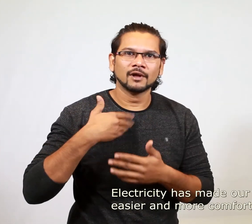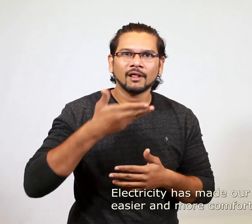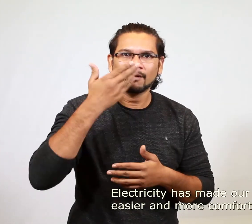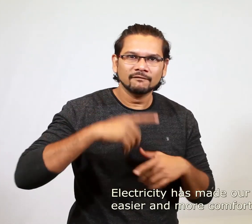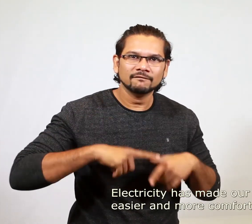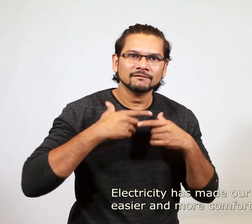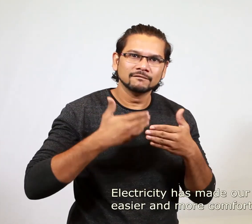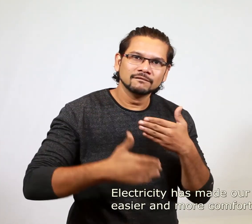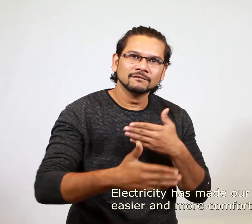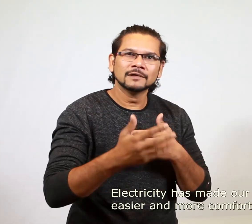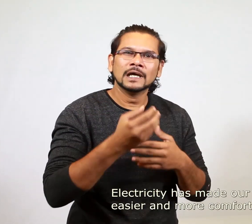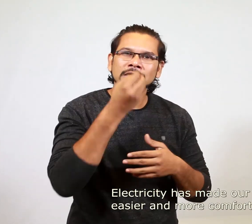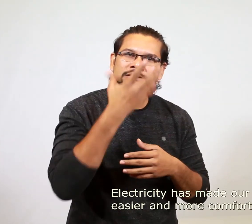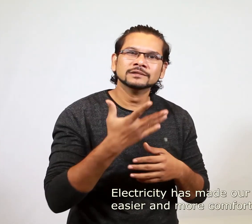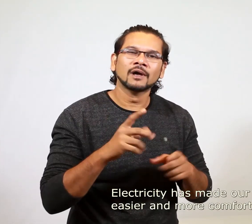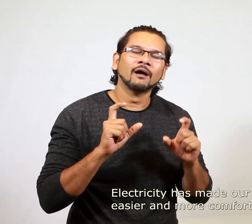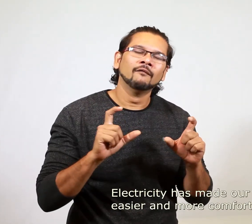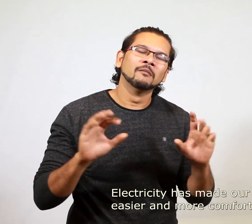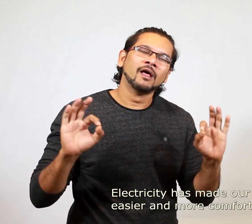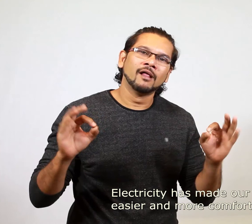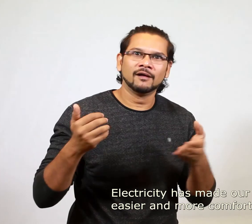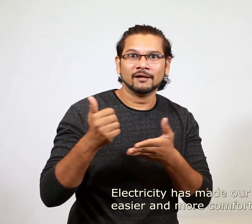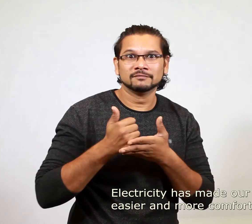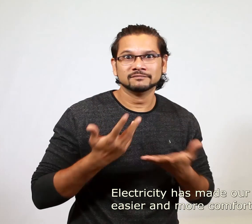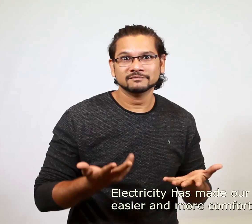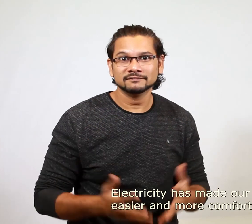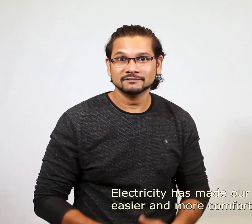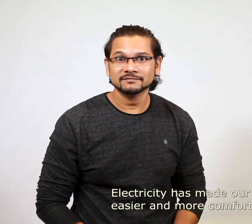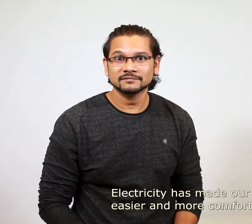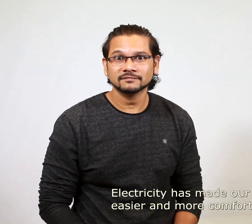Electricity has made our lives easier and more comfortable.